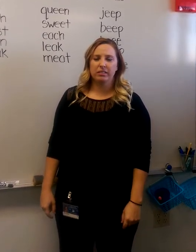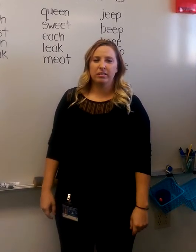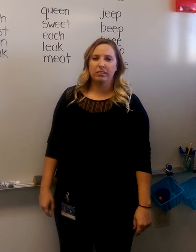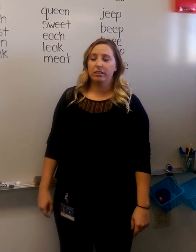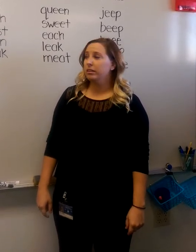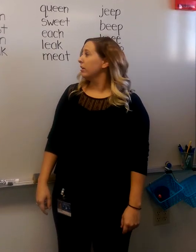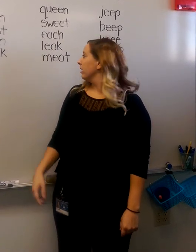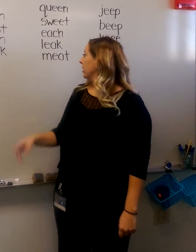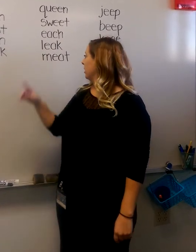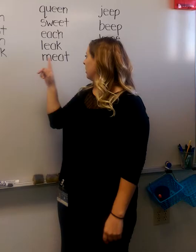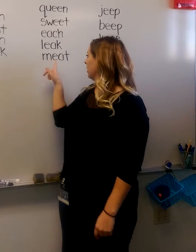Meat.